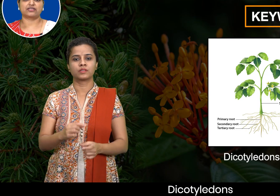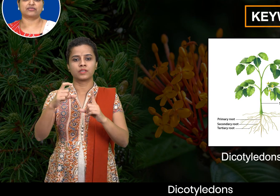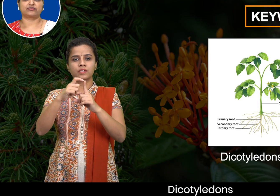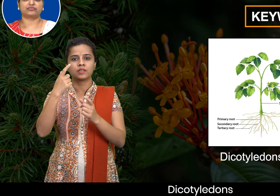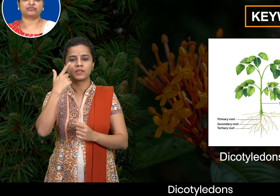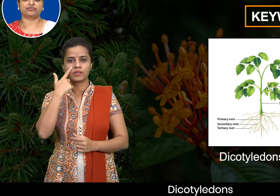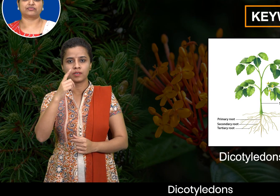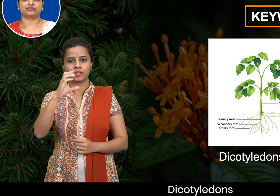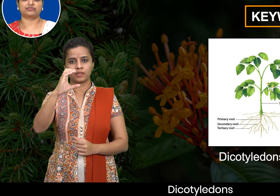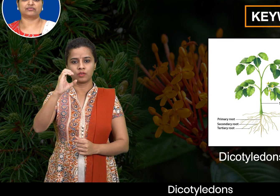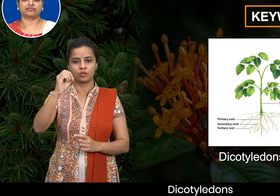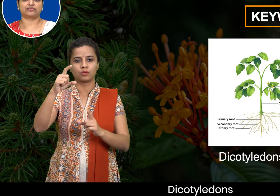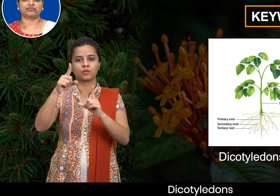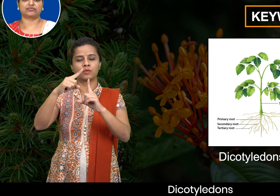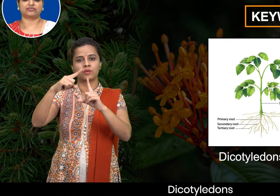dicotyledons,